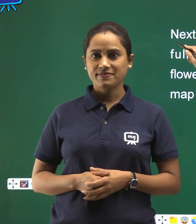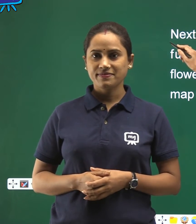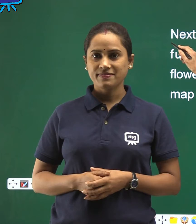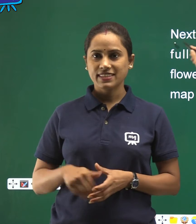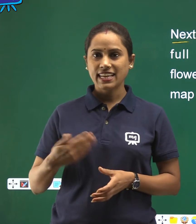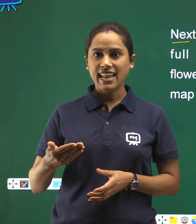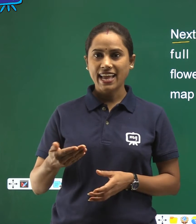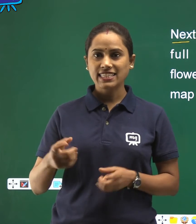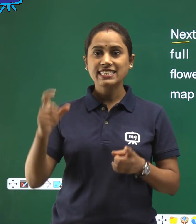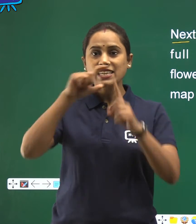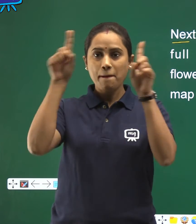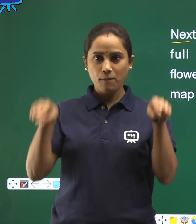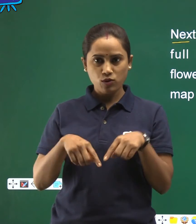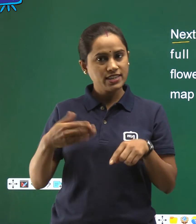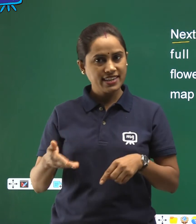Next poster is